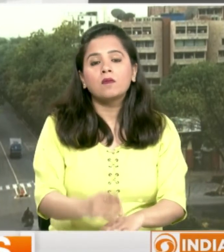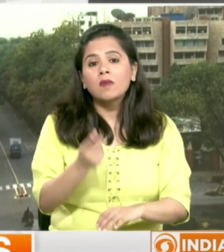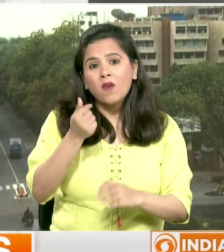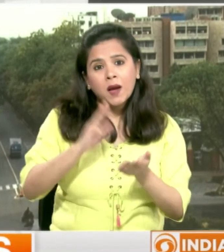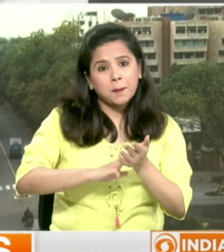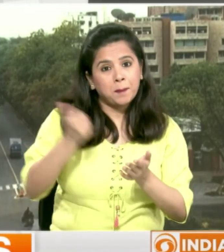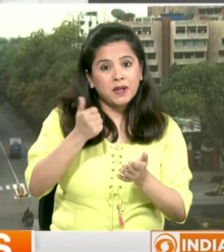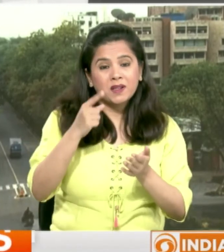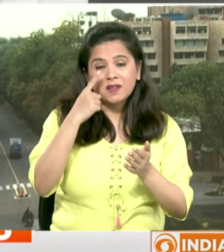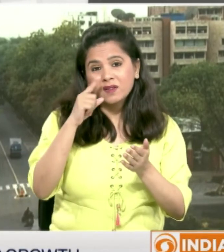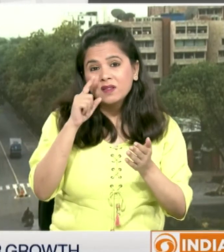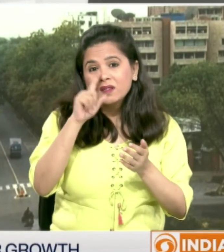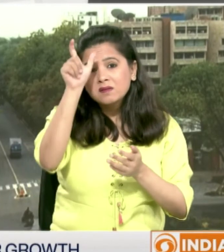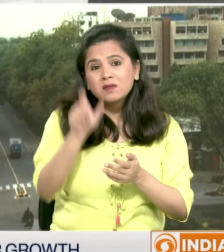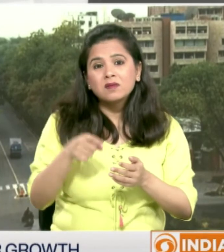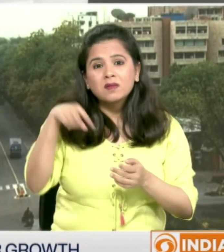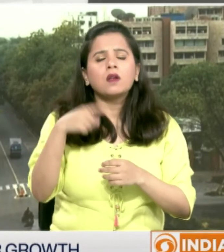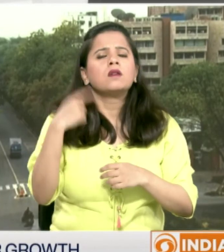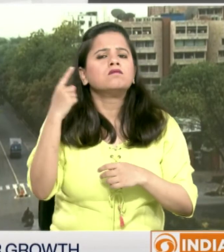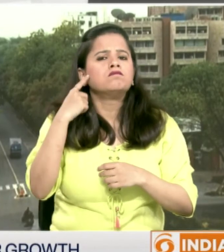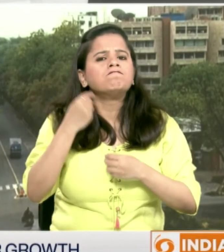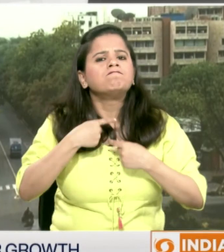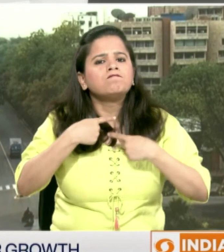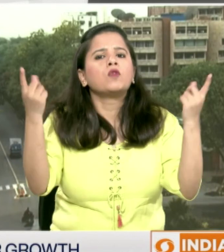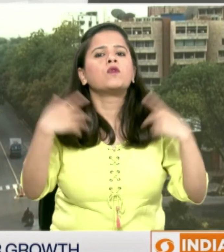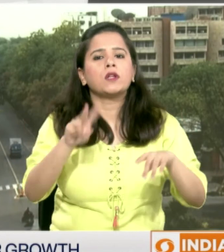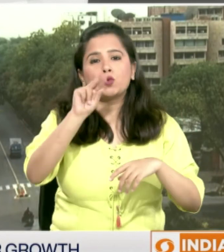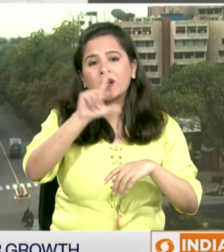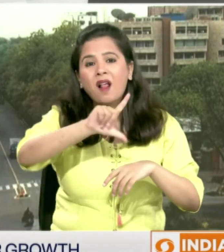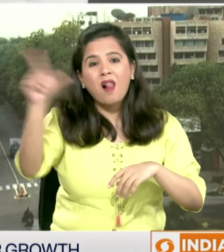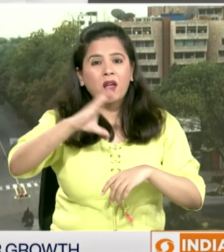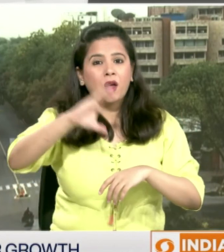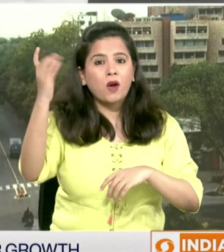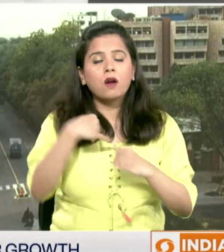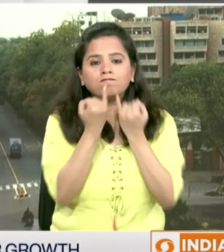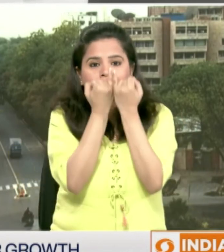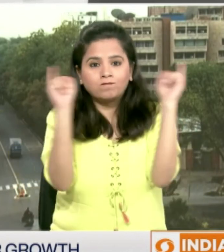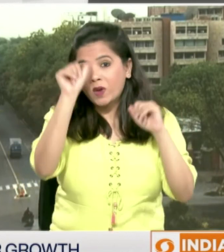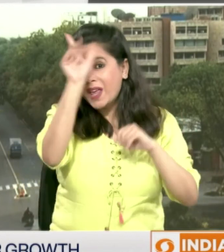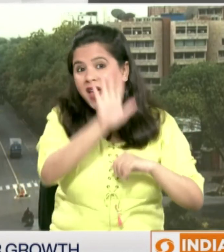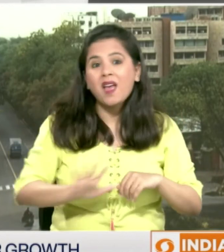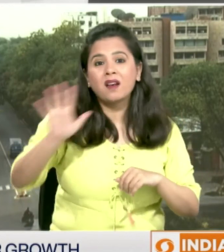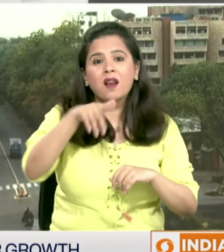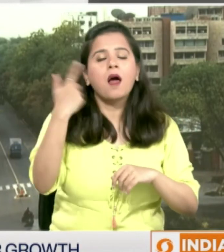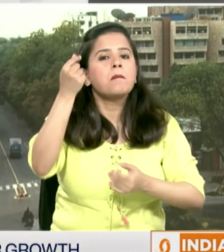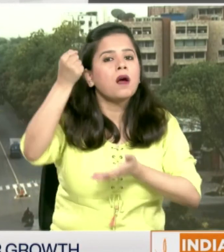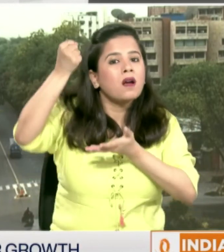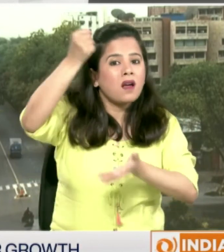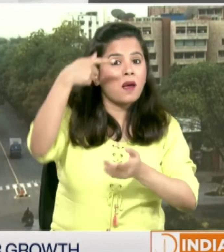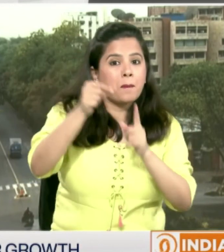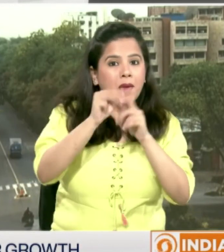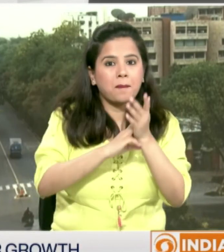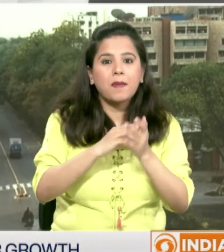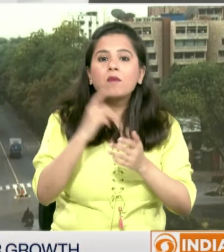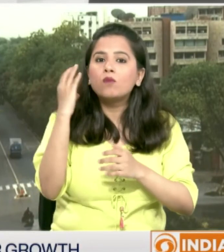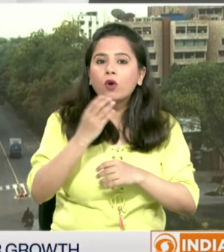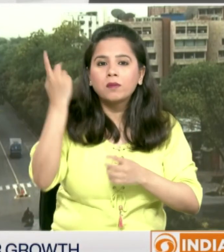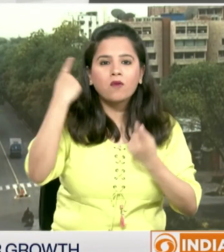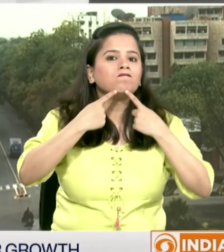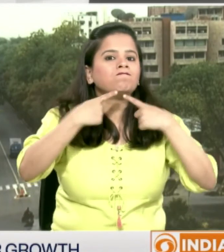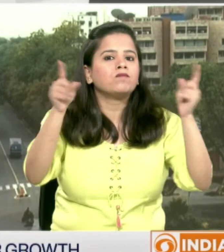Finance Minister Nirmala Sitharaman unveils 20 lakh crore rupees Atmanirbhar Bharat package announced by Prime Minister Modi.